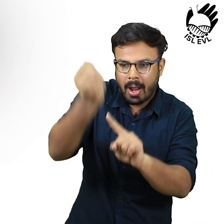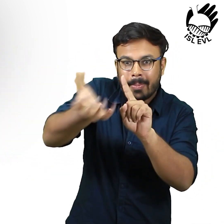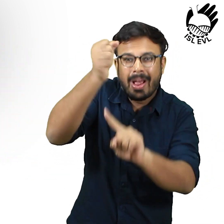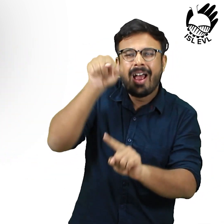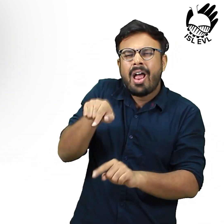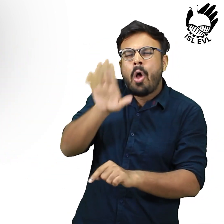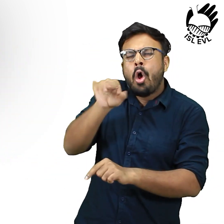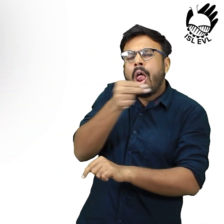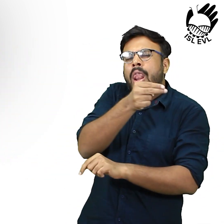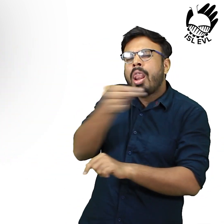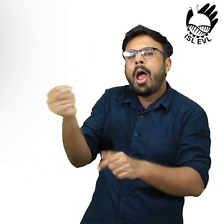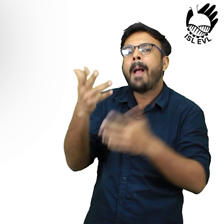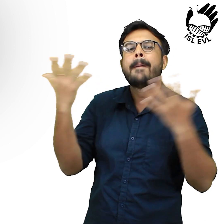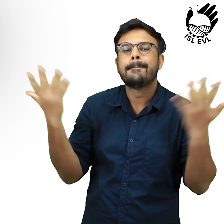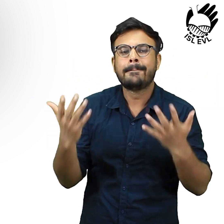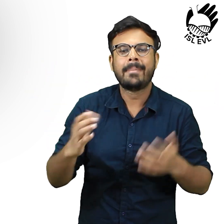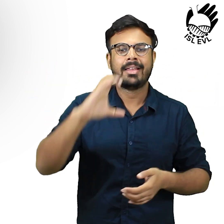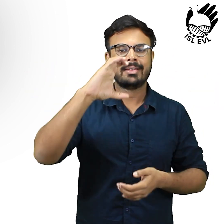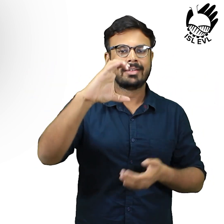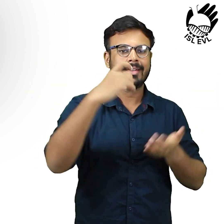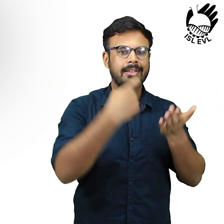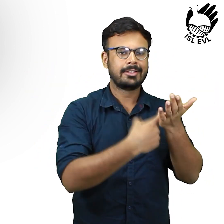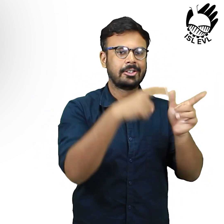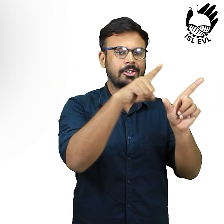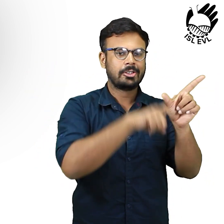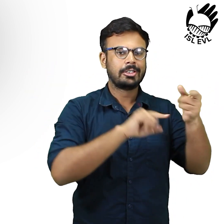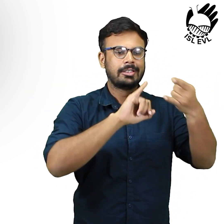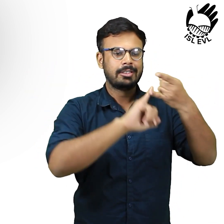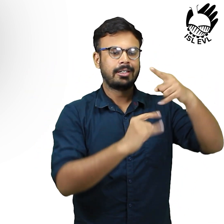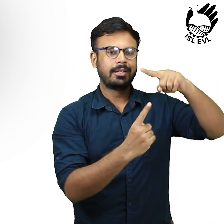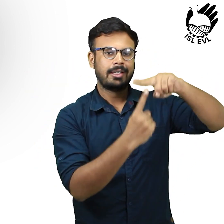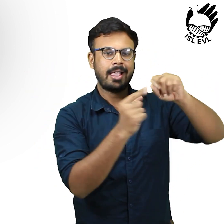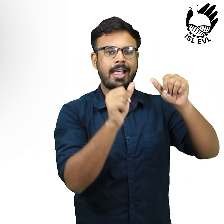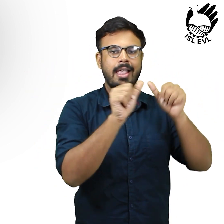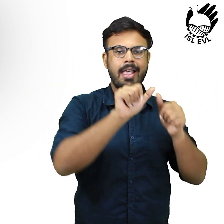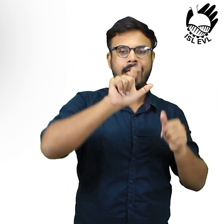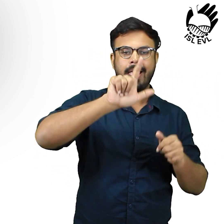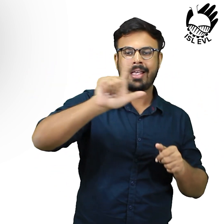The two Braggs were awarded the Nobel Prize for this discovery